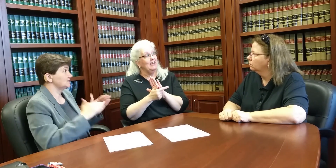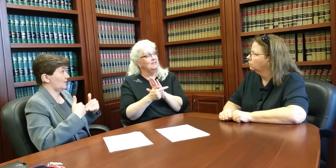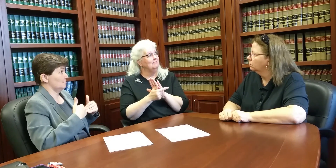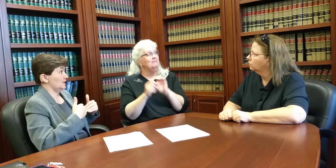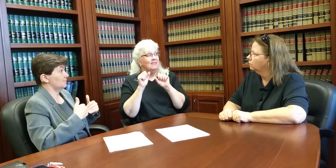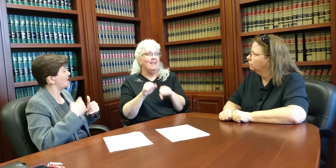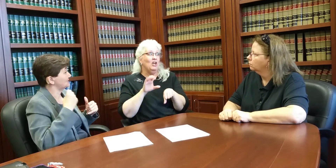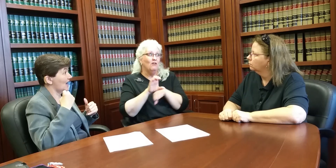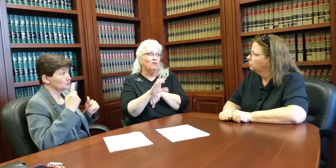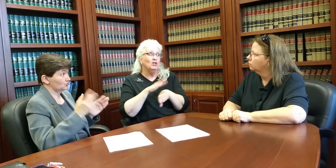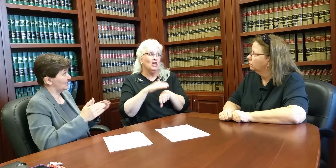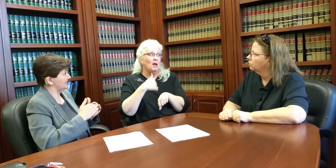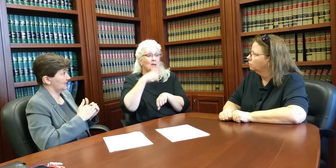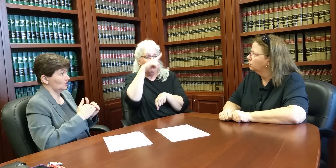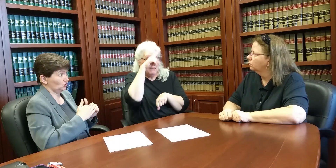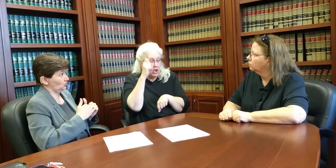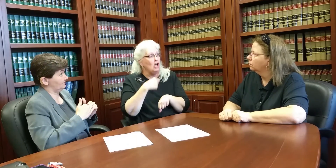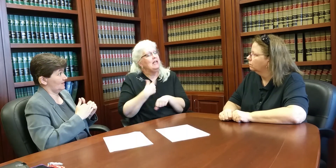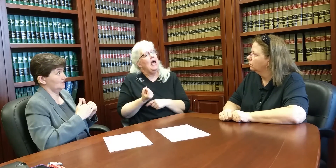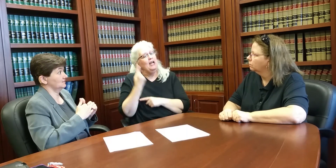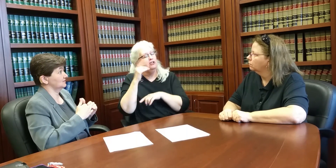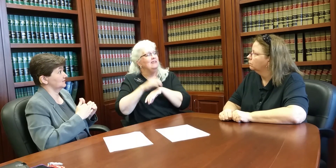that on me because I understand English just fine.